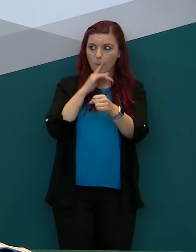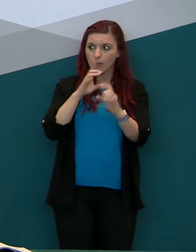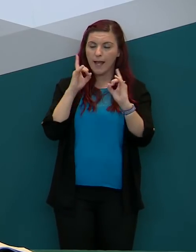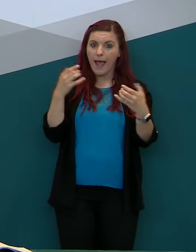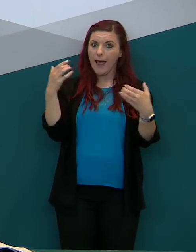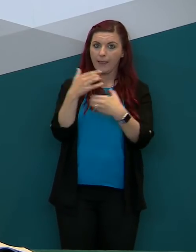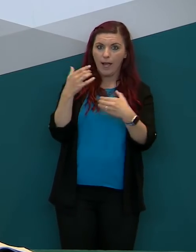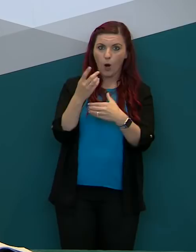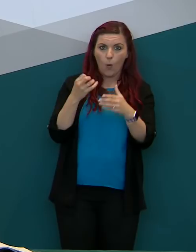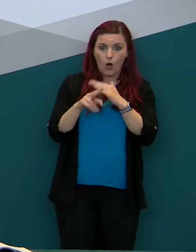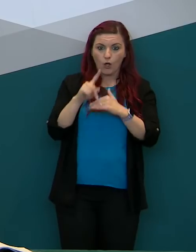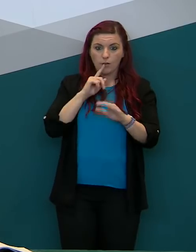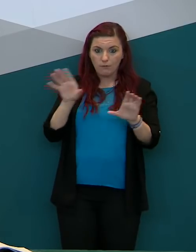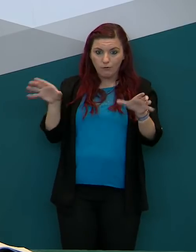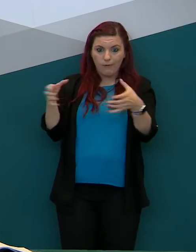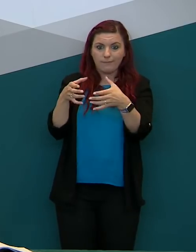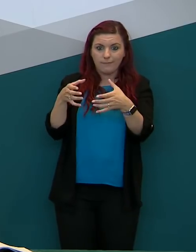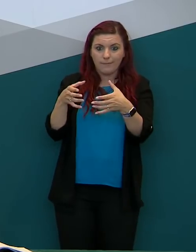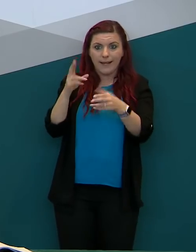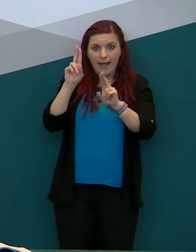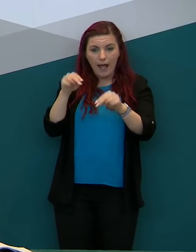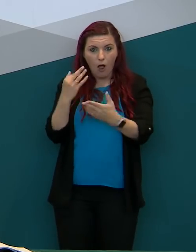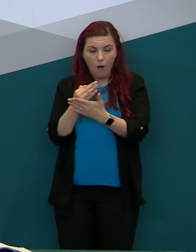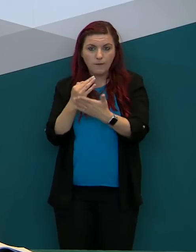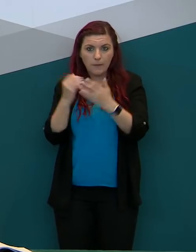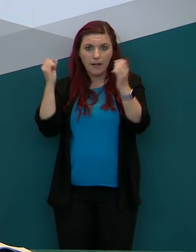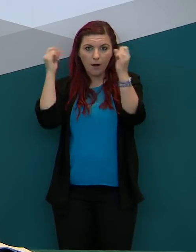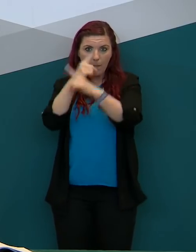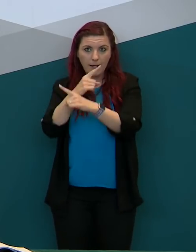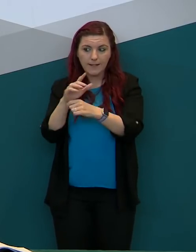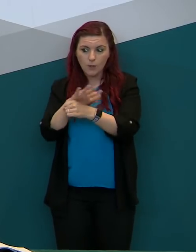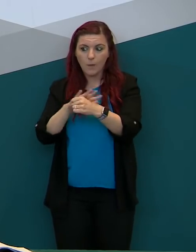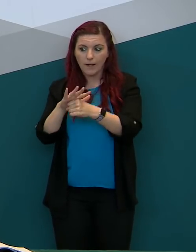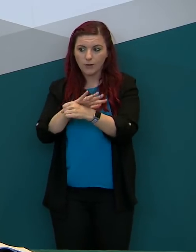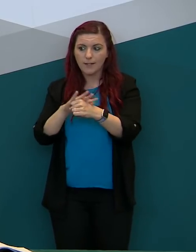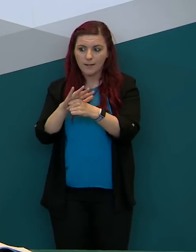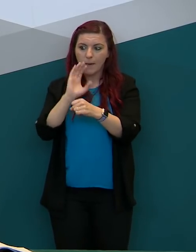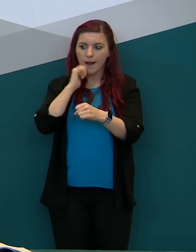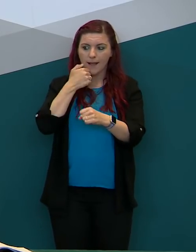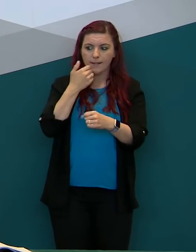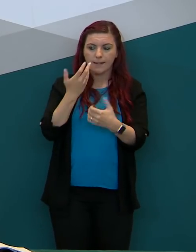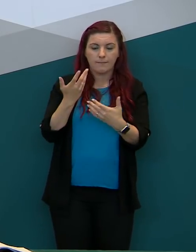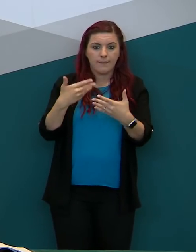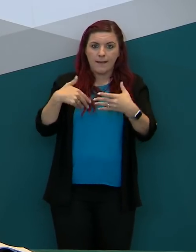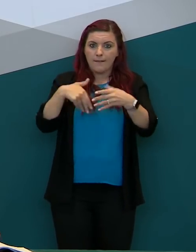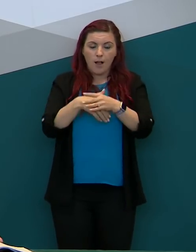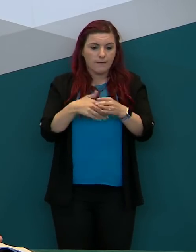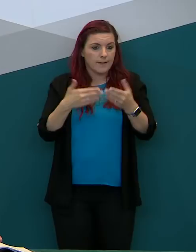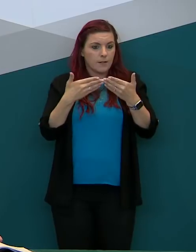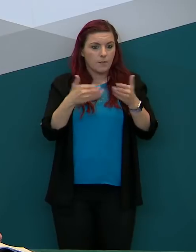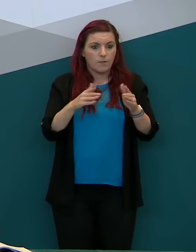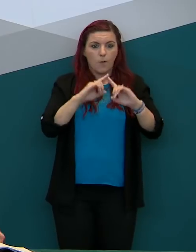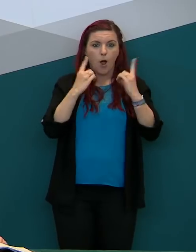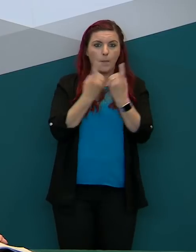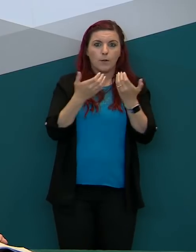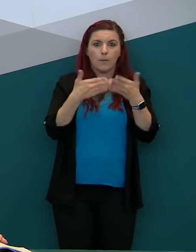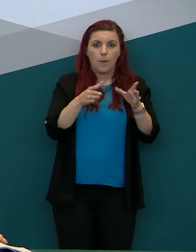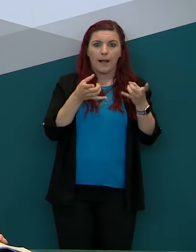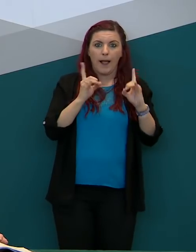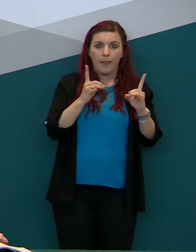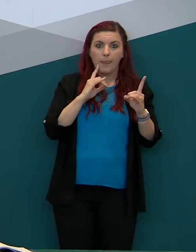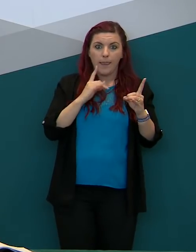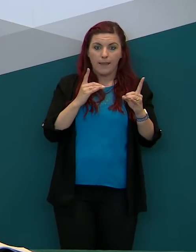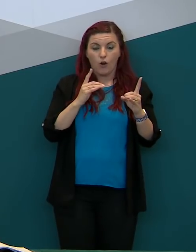of contact tracing. I'm just giving illustrative examples of contact tracing, why it's devolved to departments of public health, and healthcare workers are included